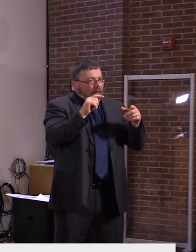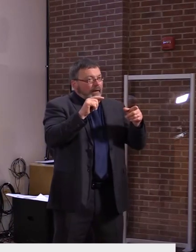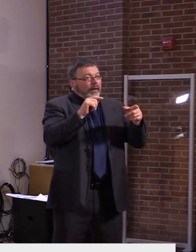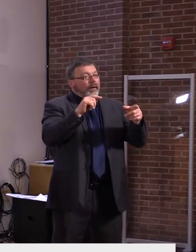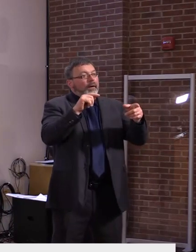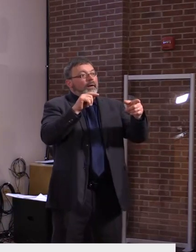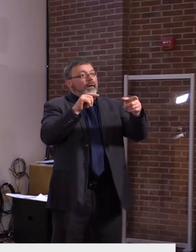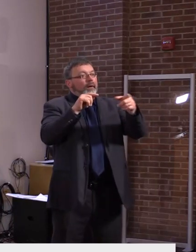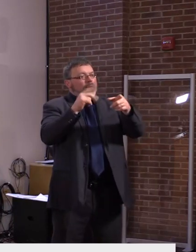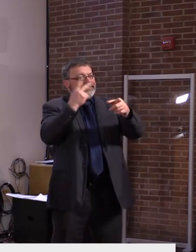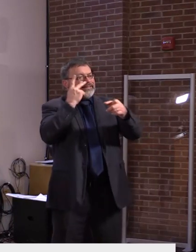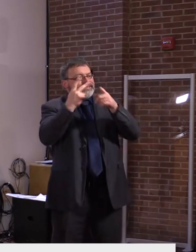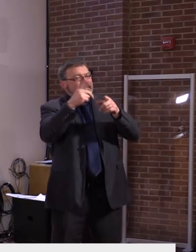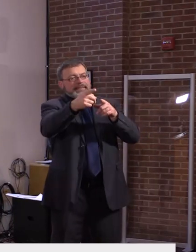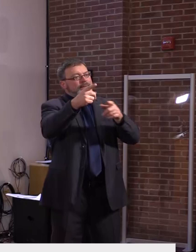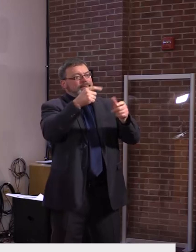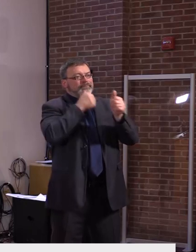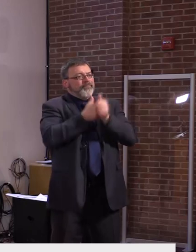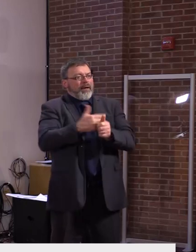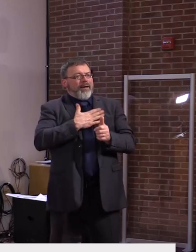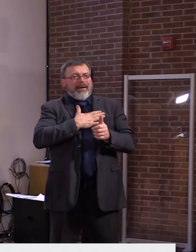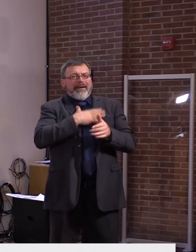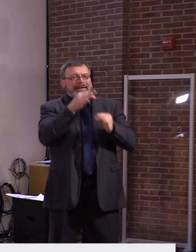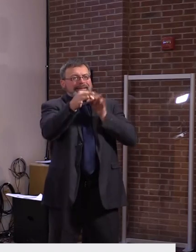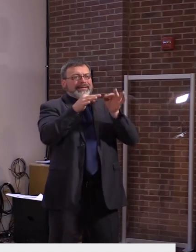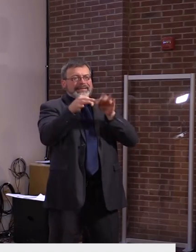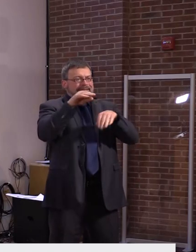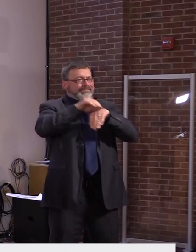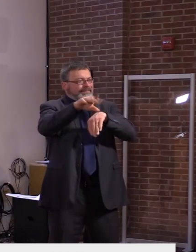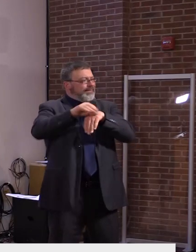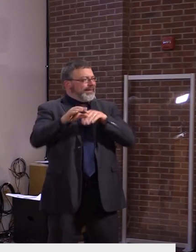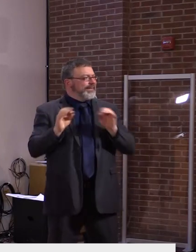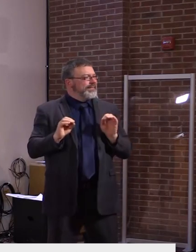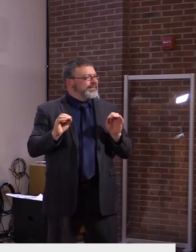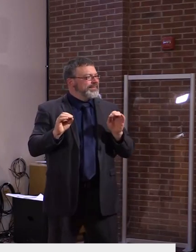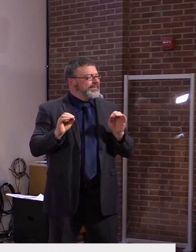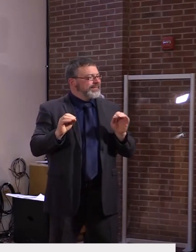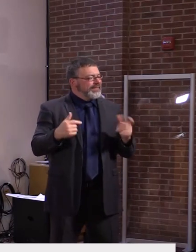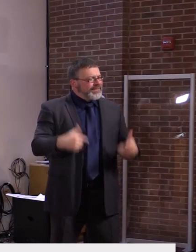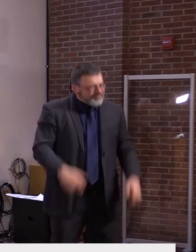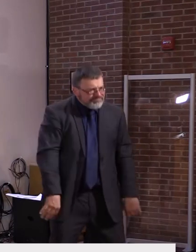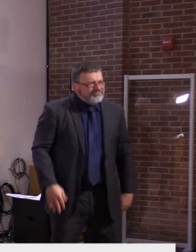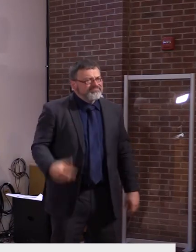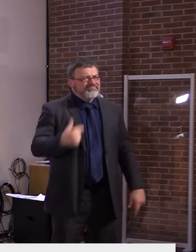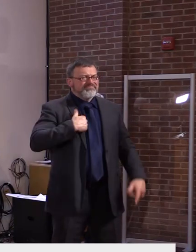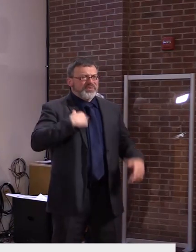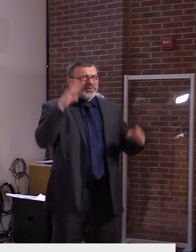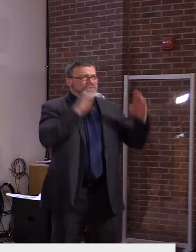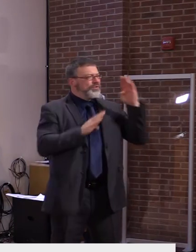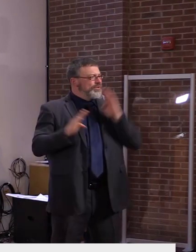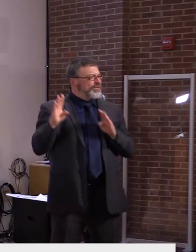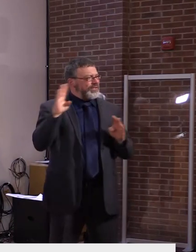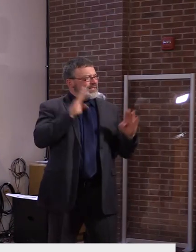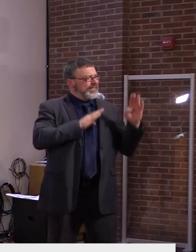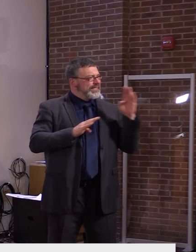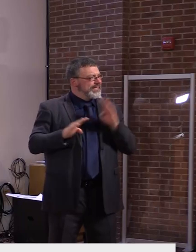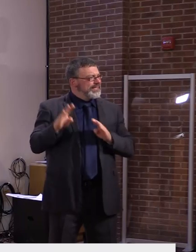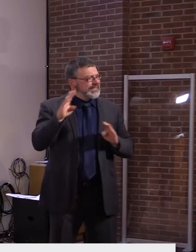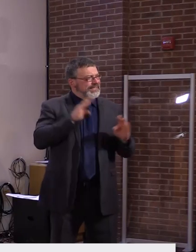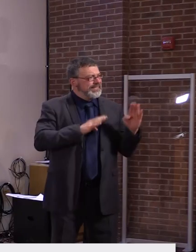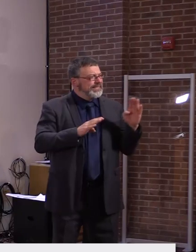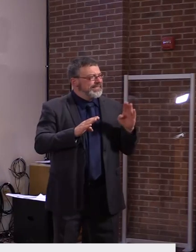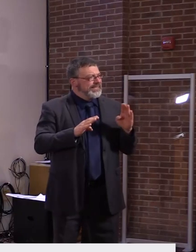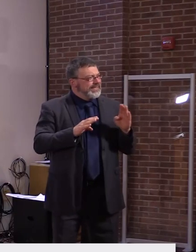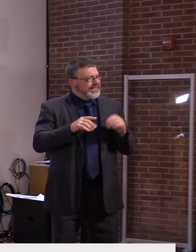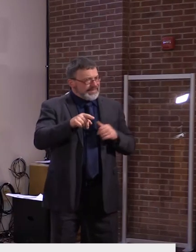to isolate or quarantine. This concerns me for three reasons. One is the failure to follow